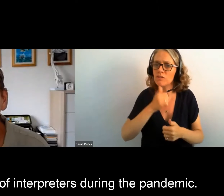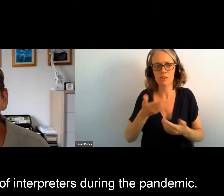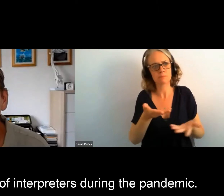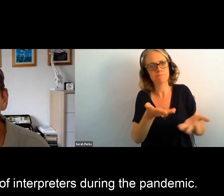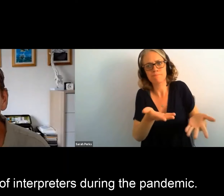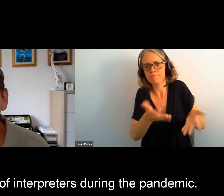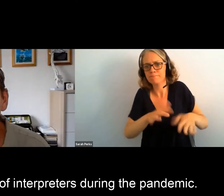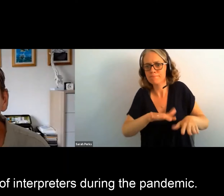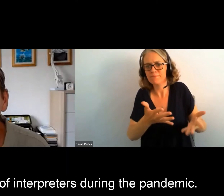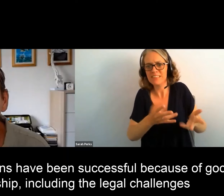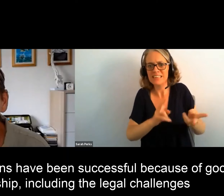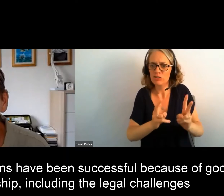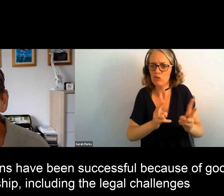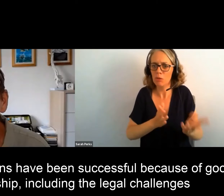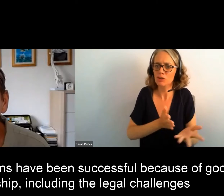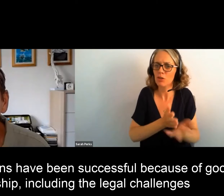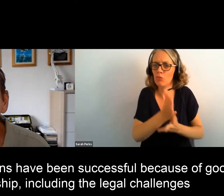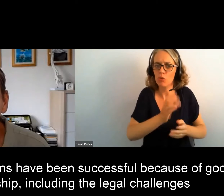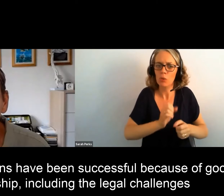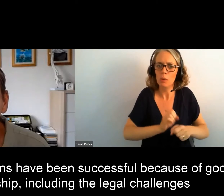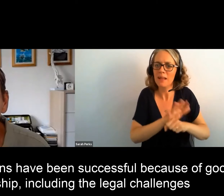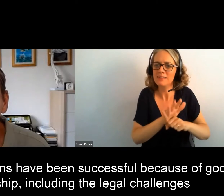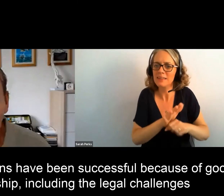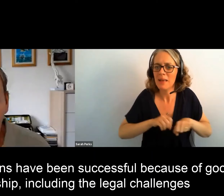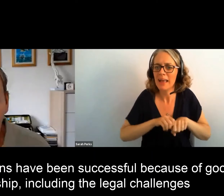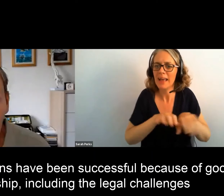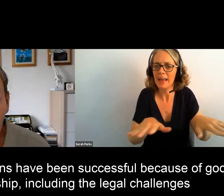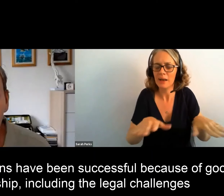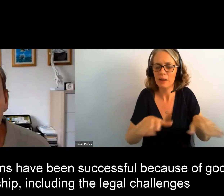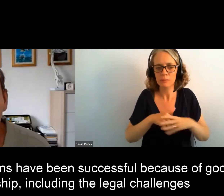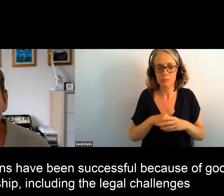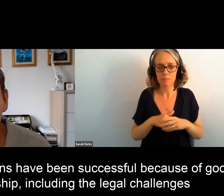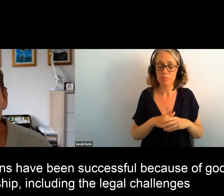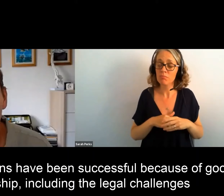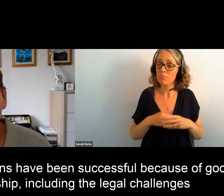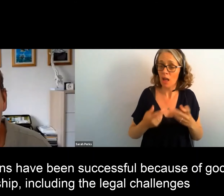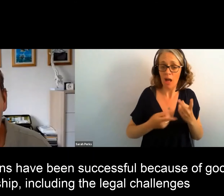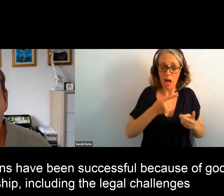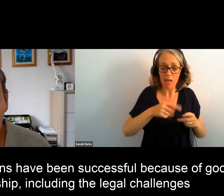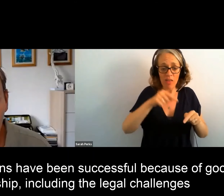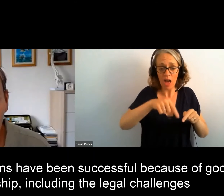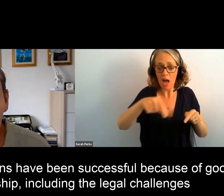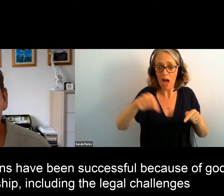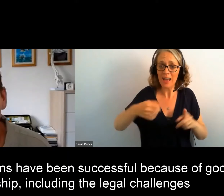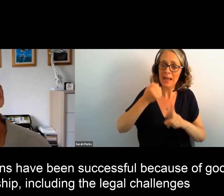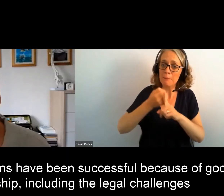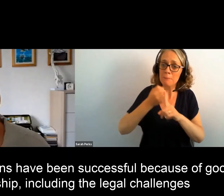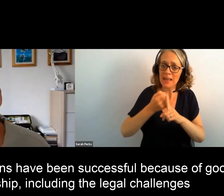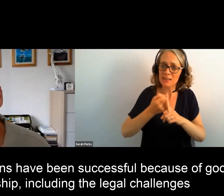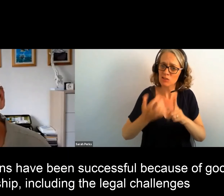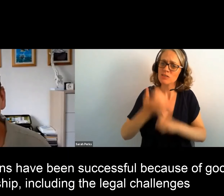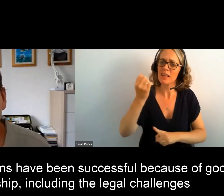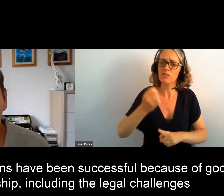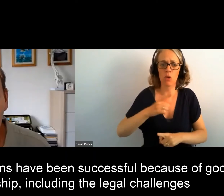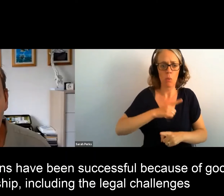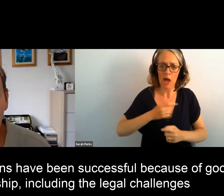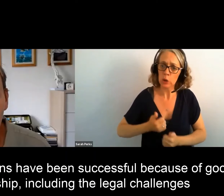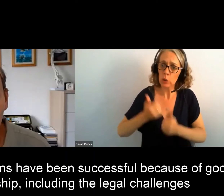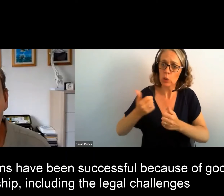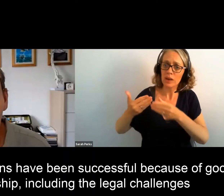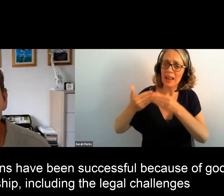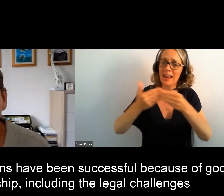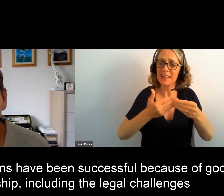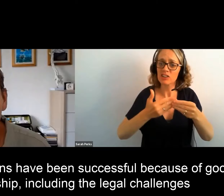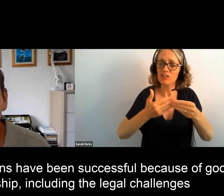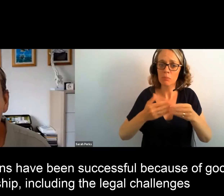during the pandemic. Other campaigns have been successful because of good leadership, including the